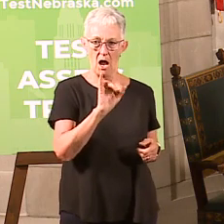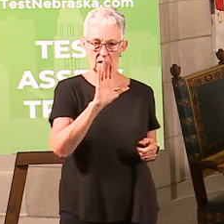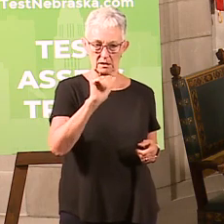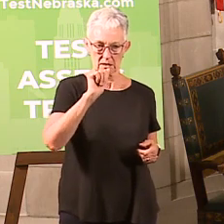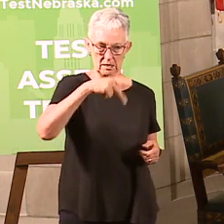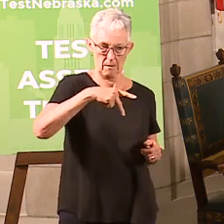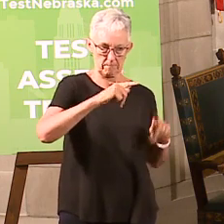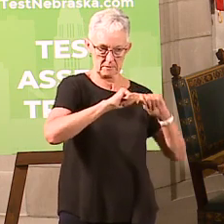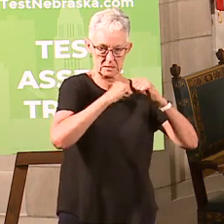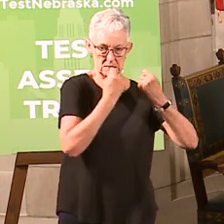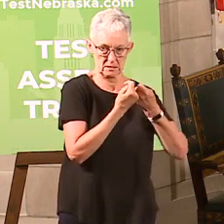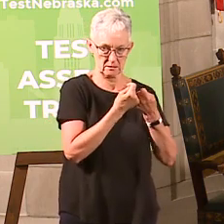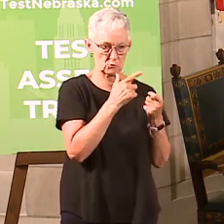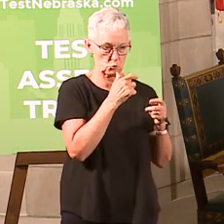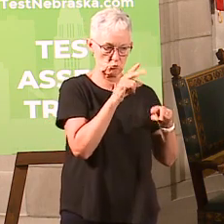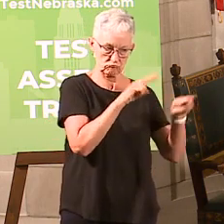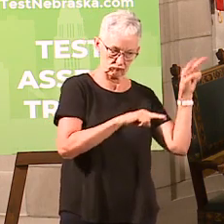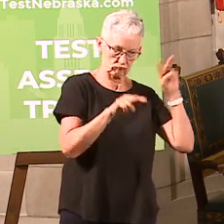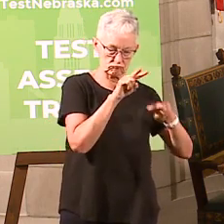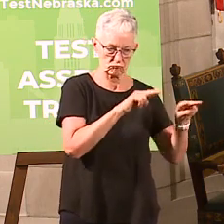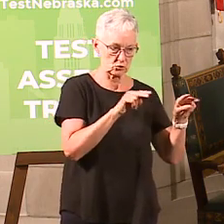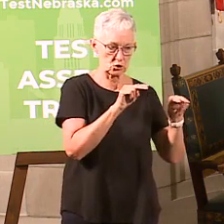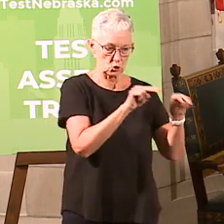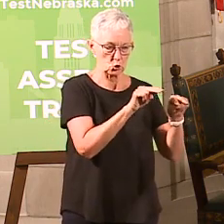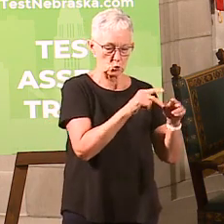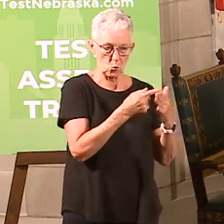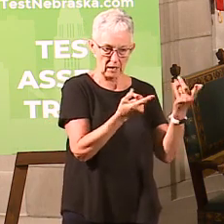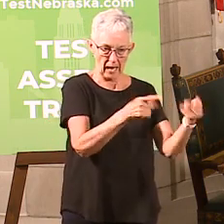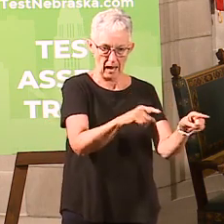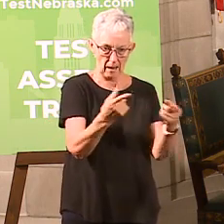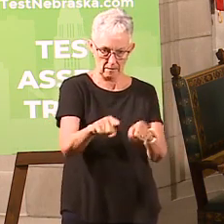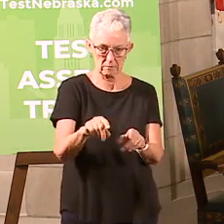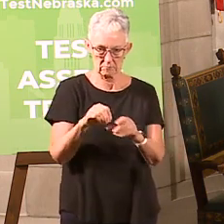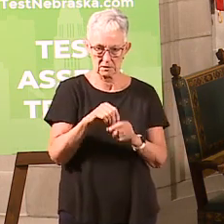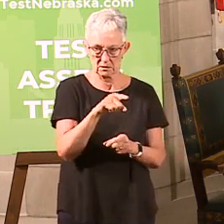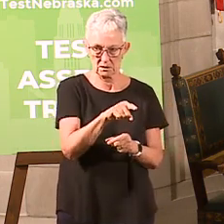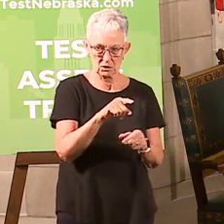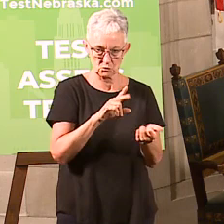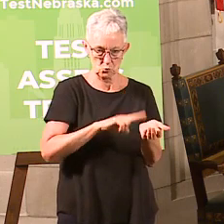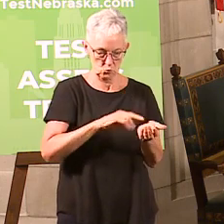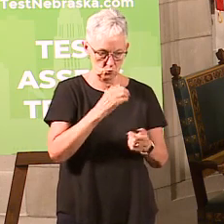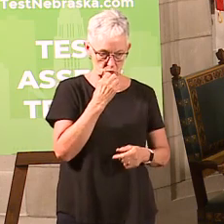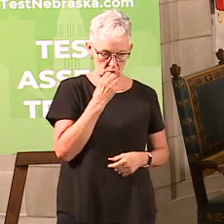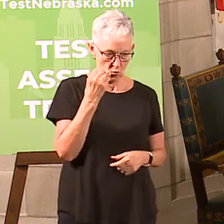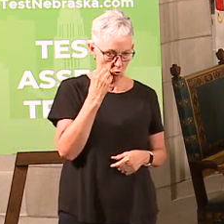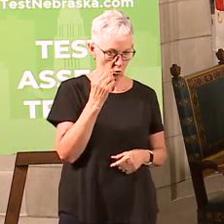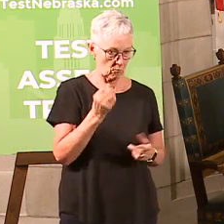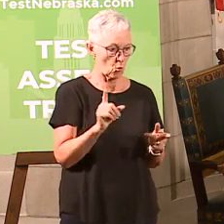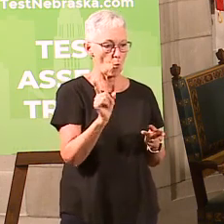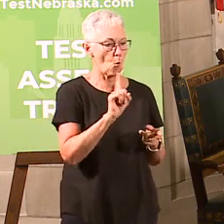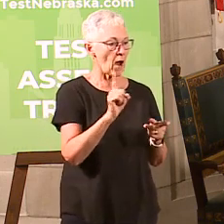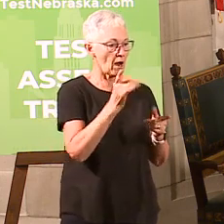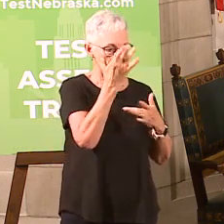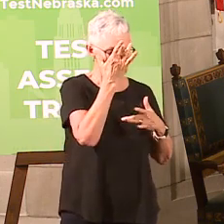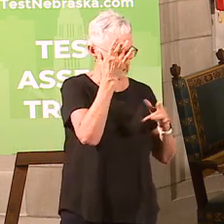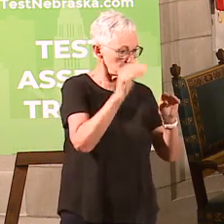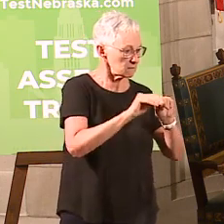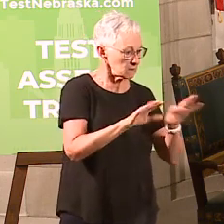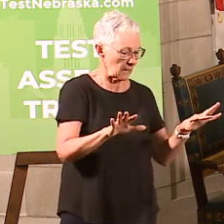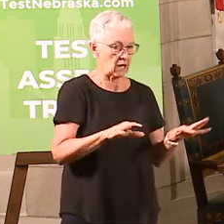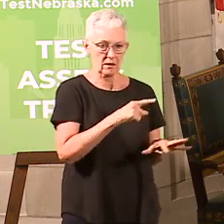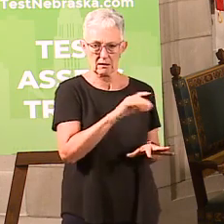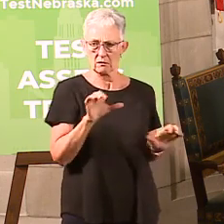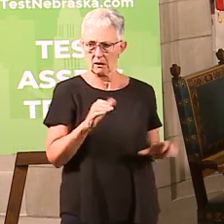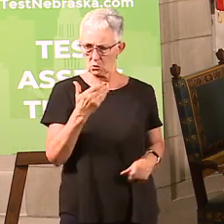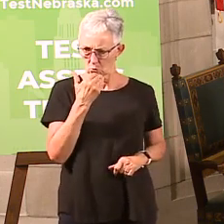our teams that are keeping track of long-term care facilities, outbreaks, things of that nature, I think have done a great job. I mean, when